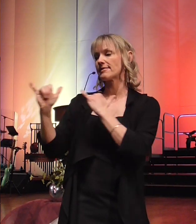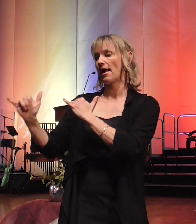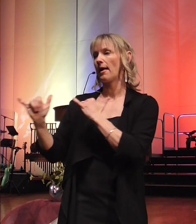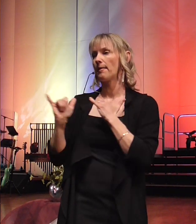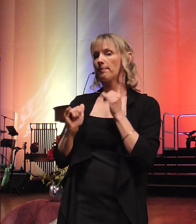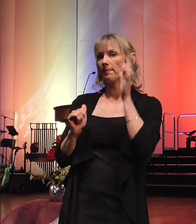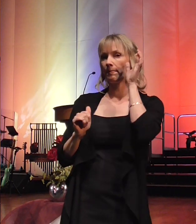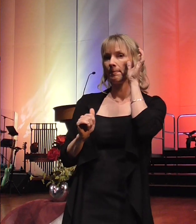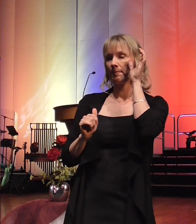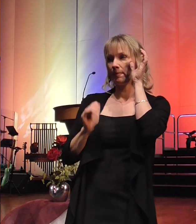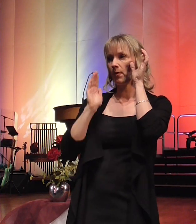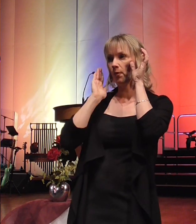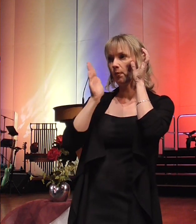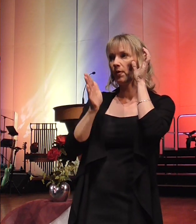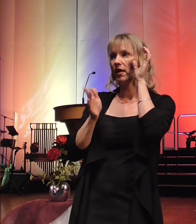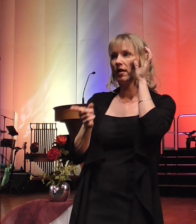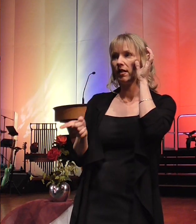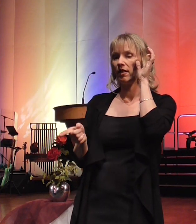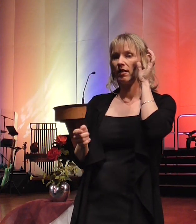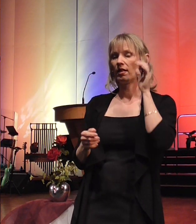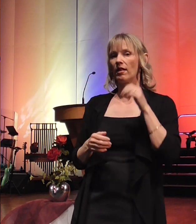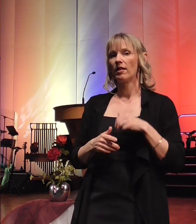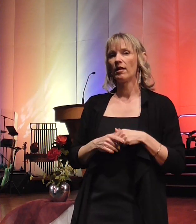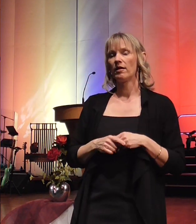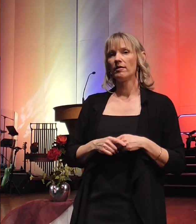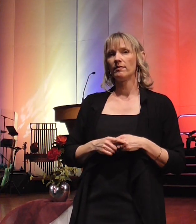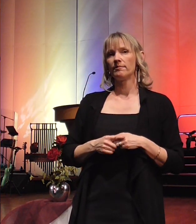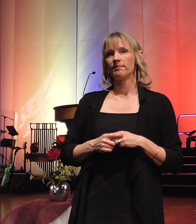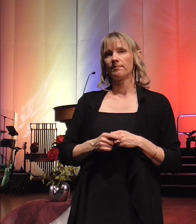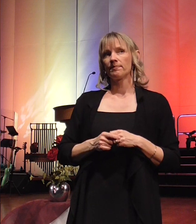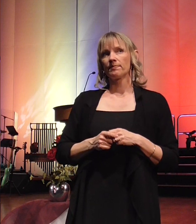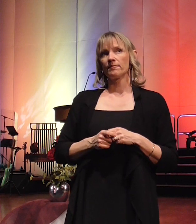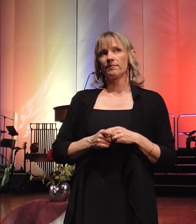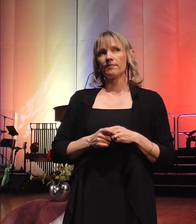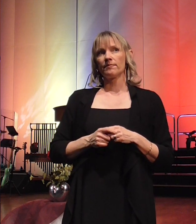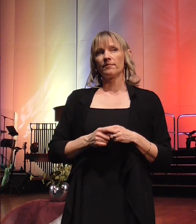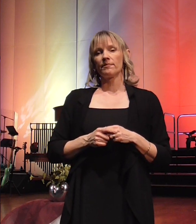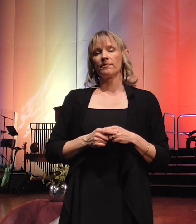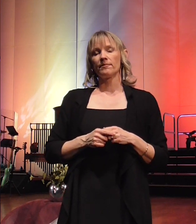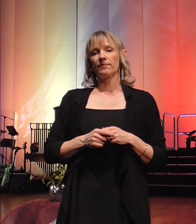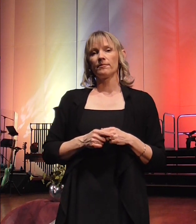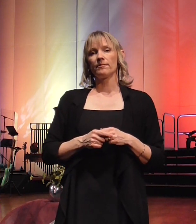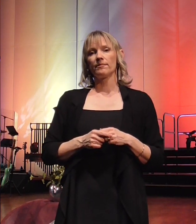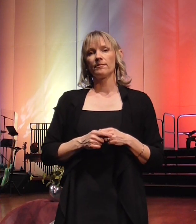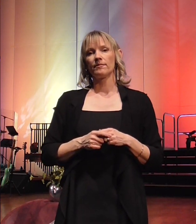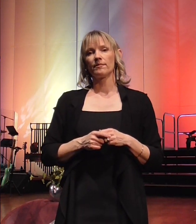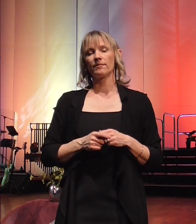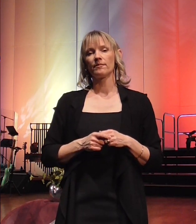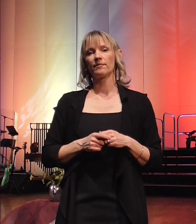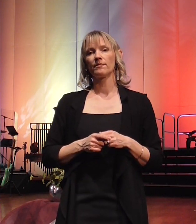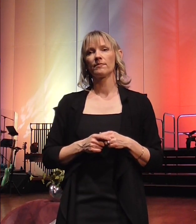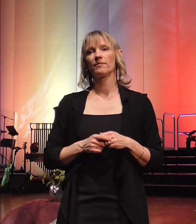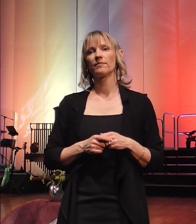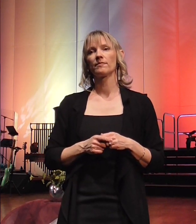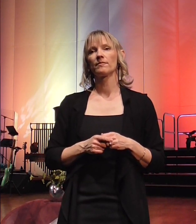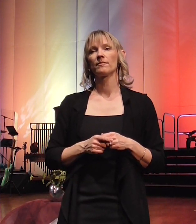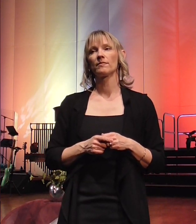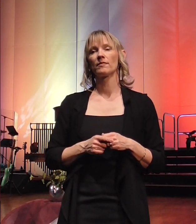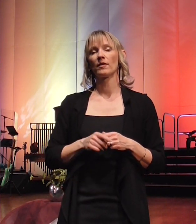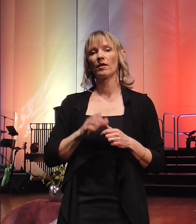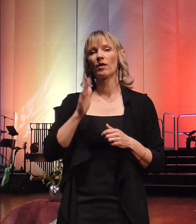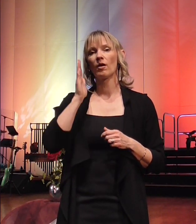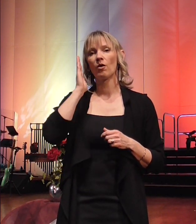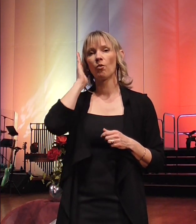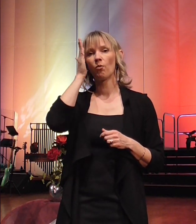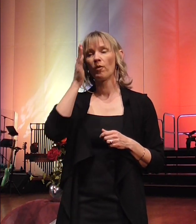you back in kind. Will you